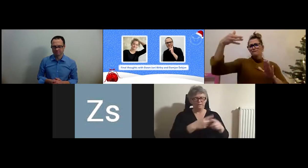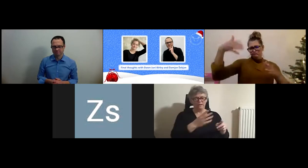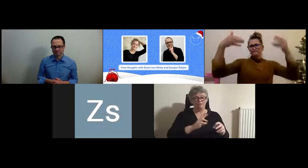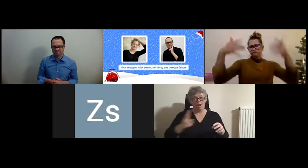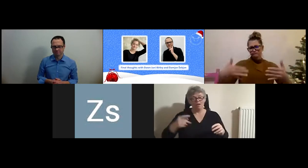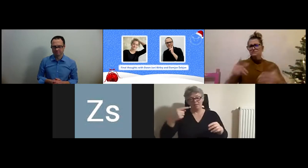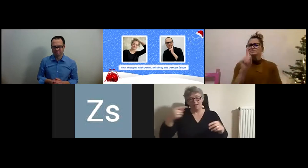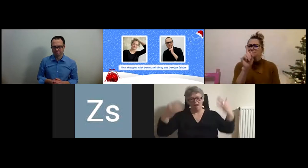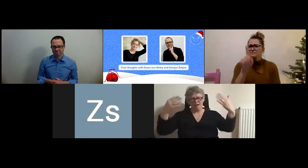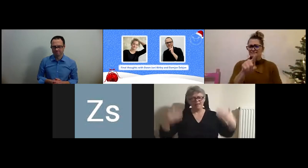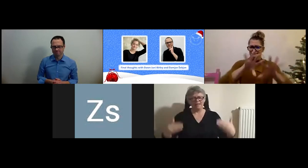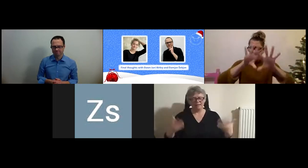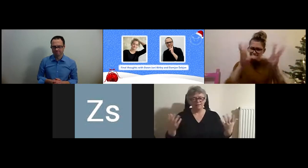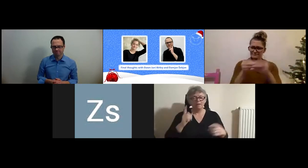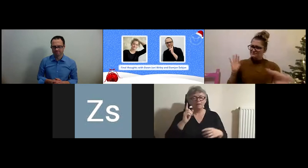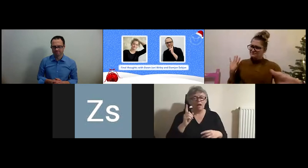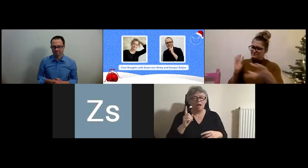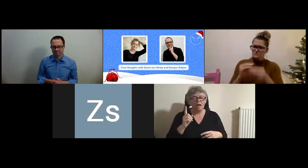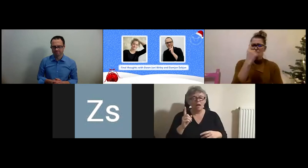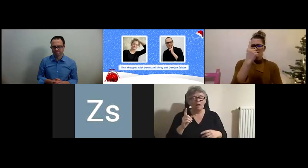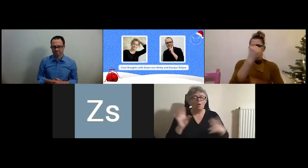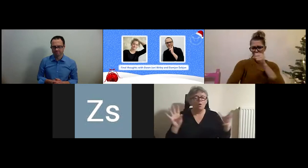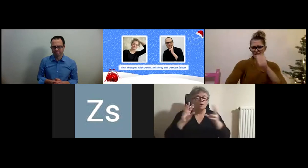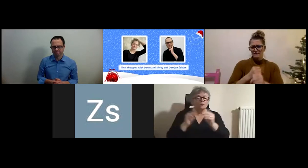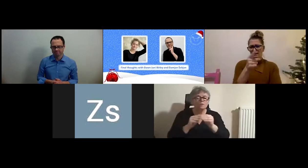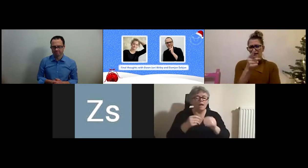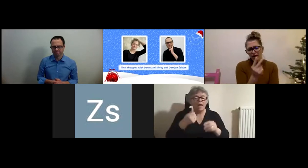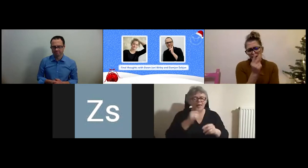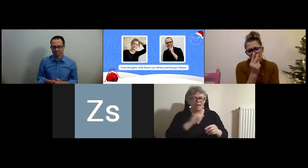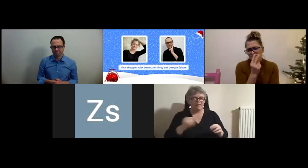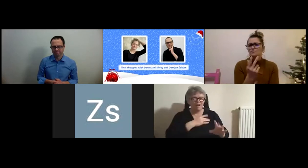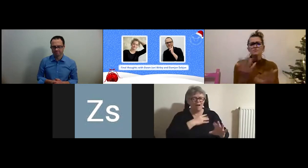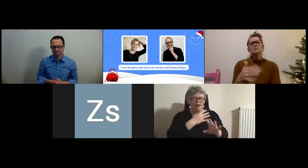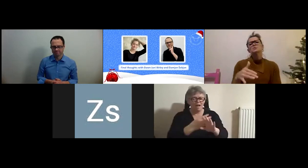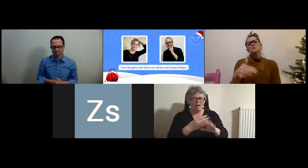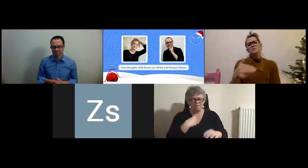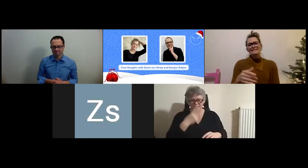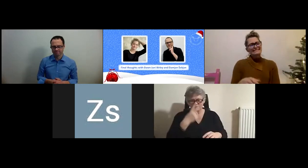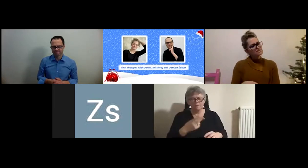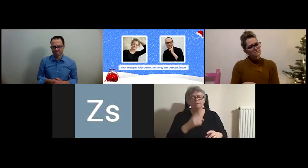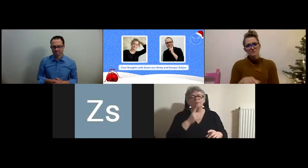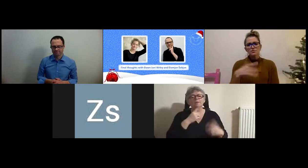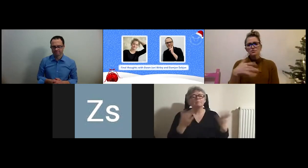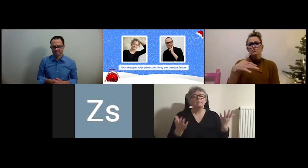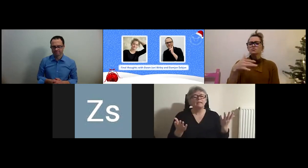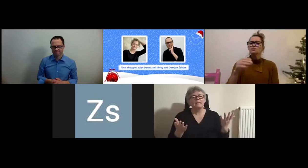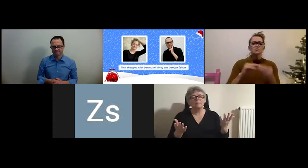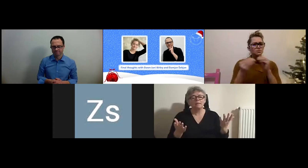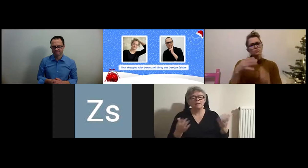Of course, there's been some great situations, maybe some in the whole year.